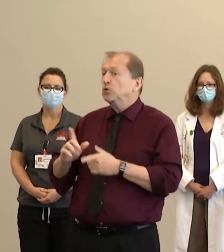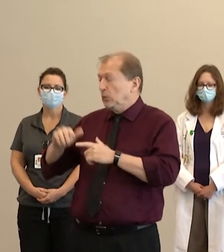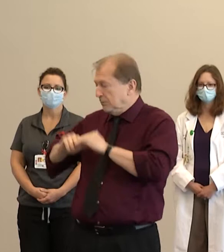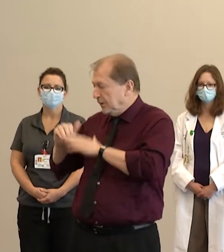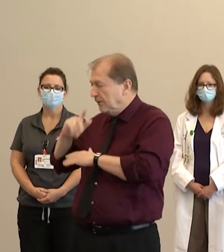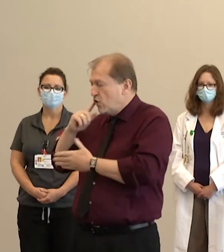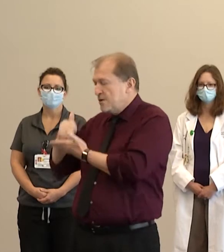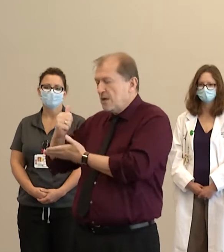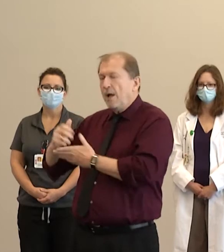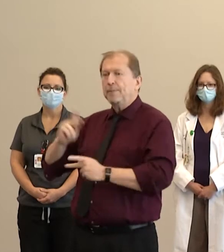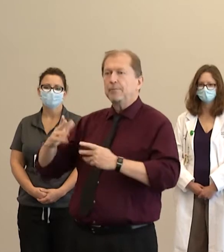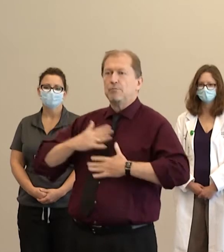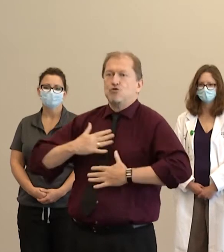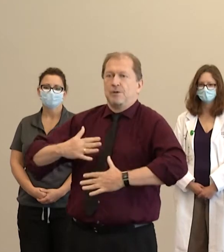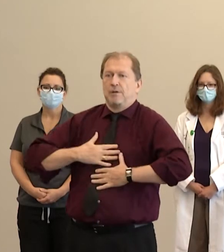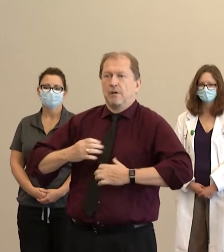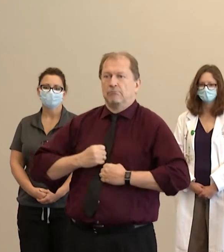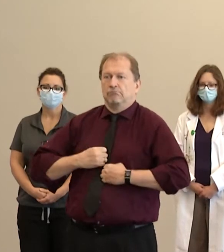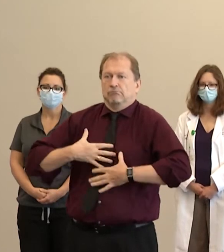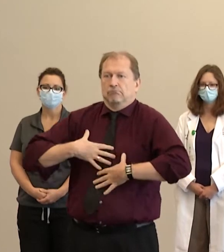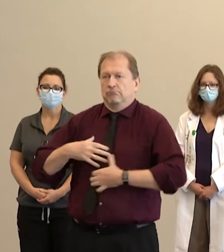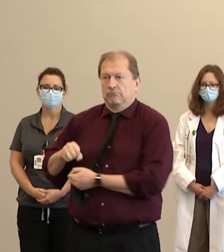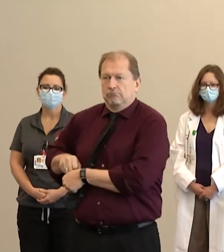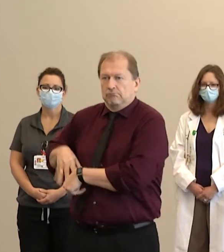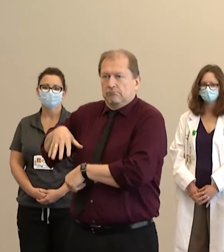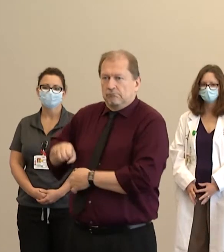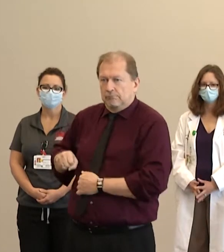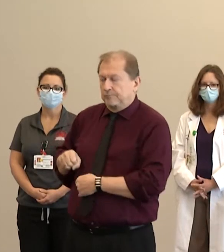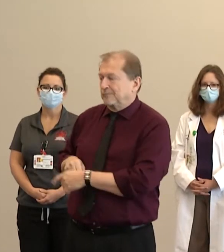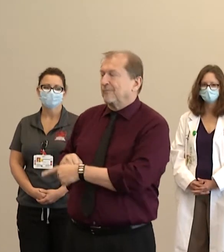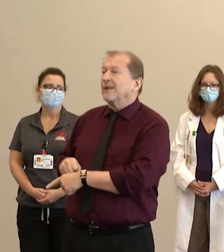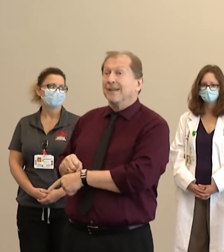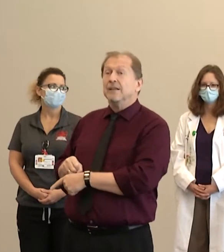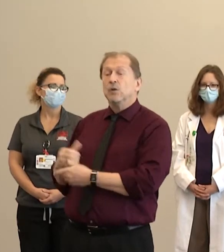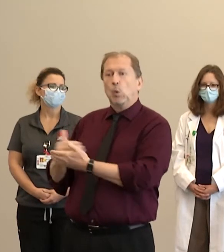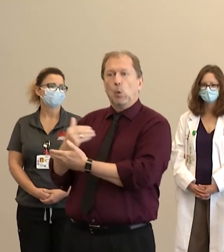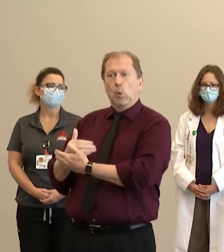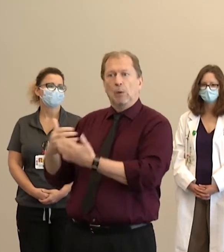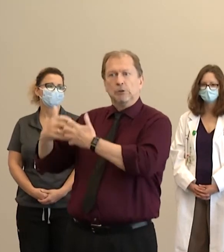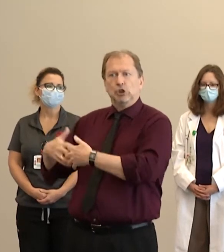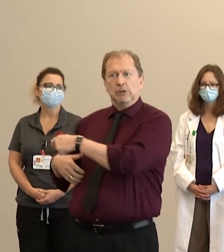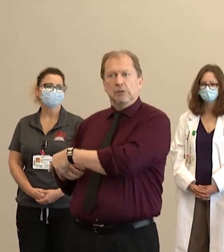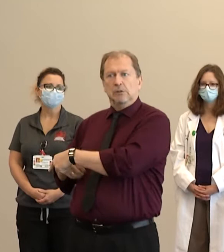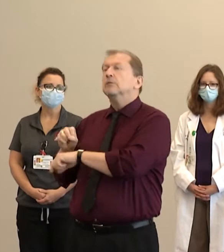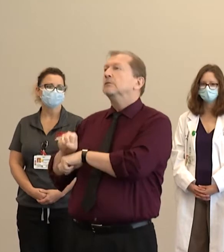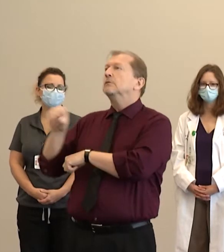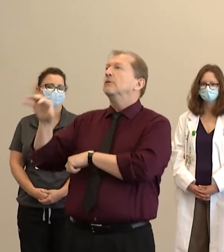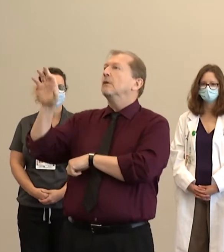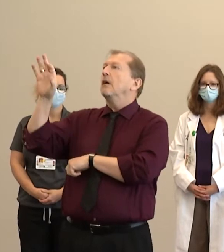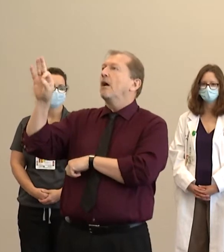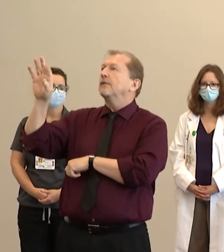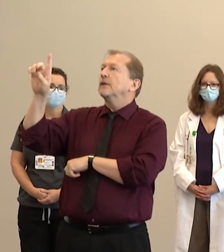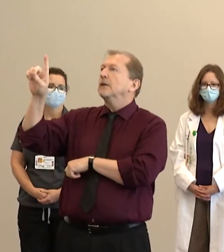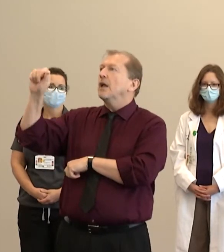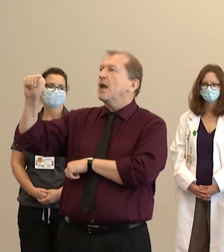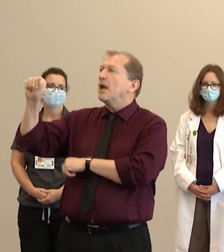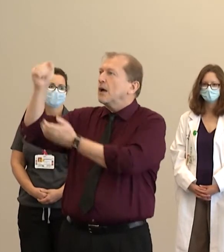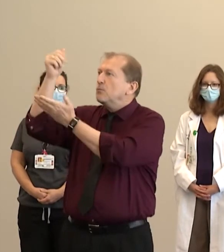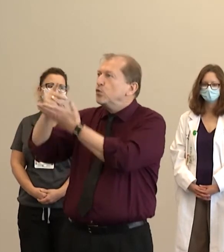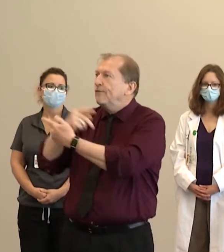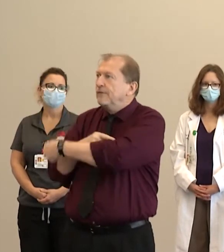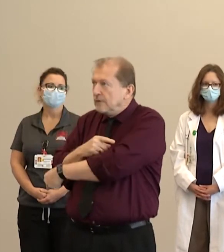This ventilator, which is in the final stages of FDA emergency approval, is designed for intensive care units